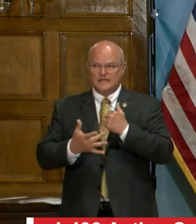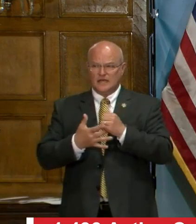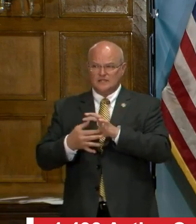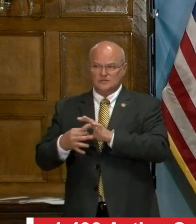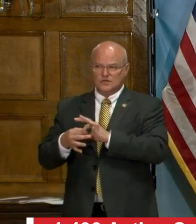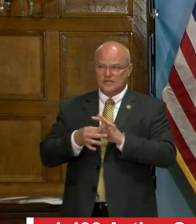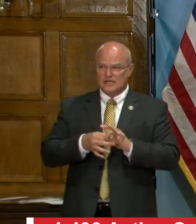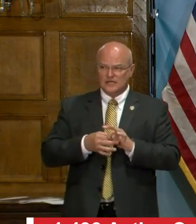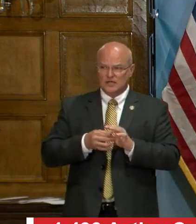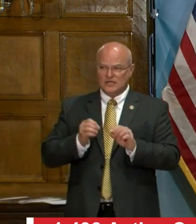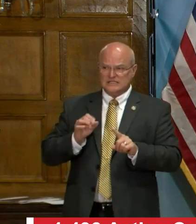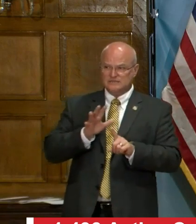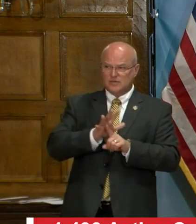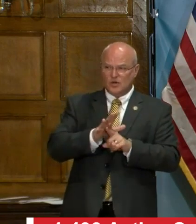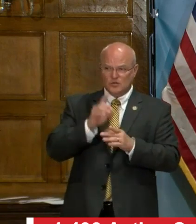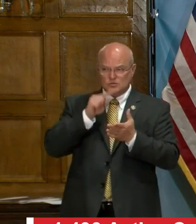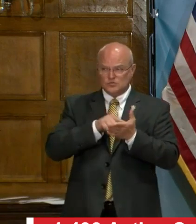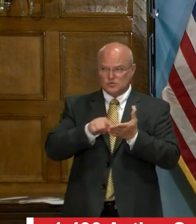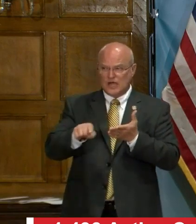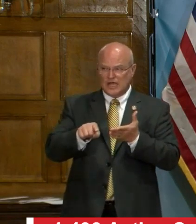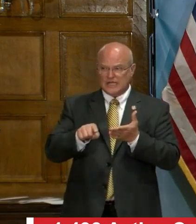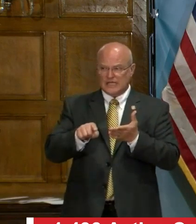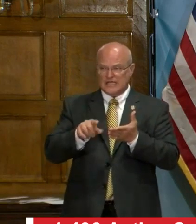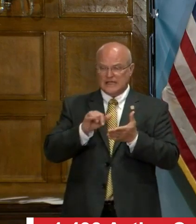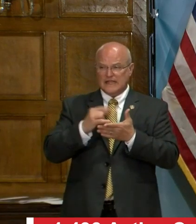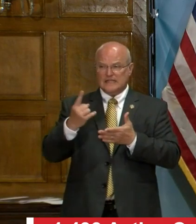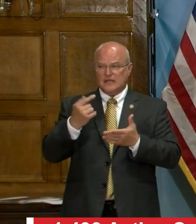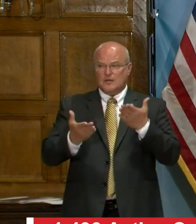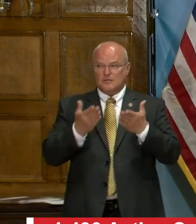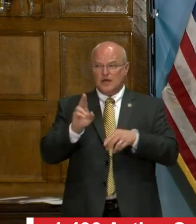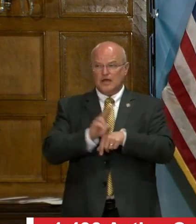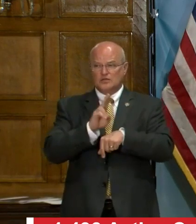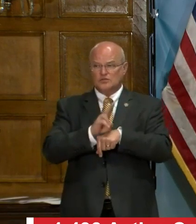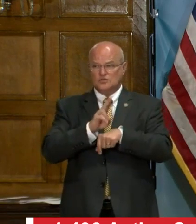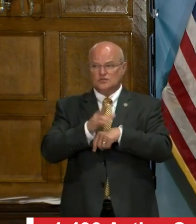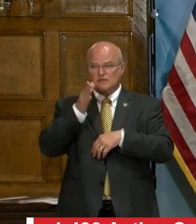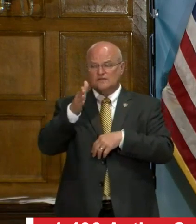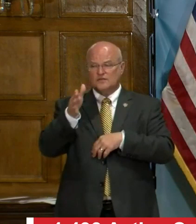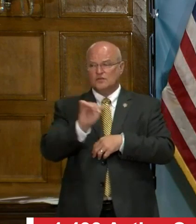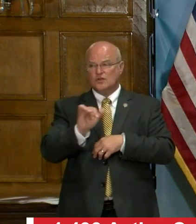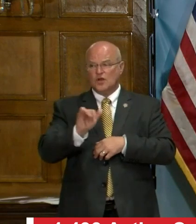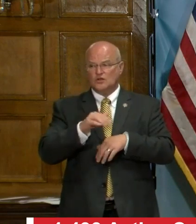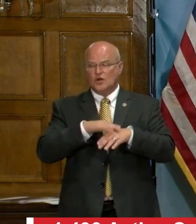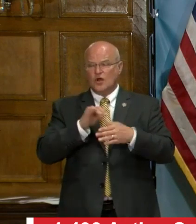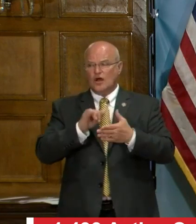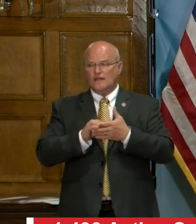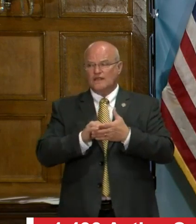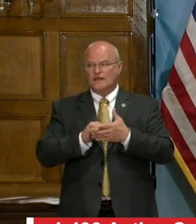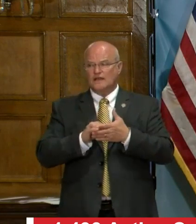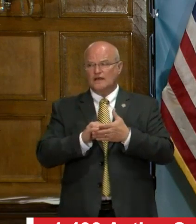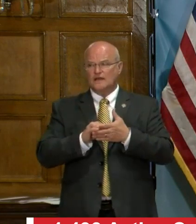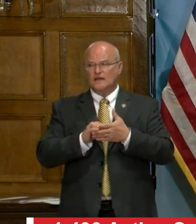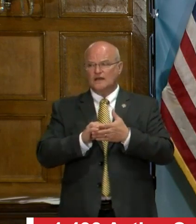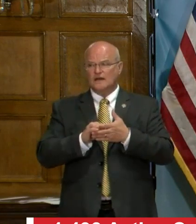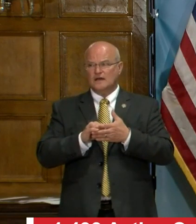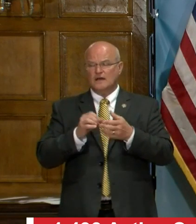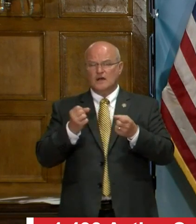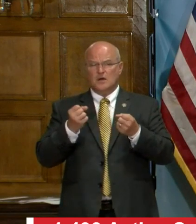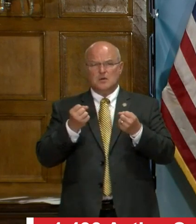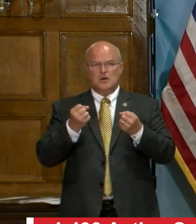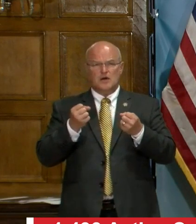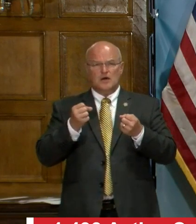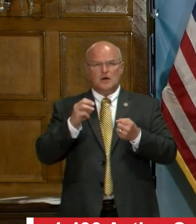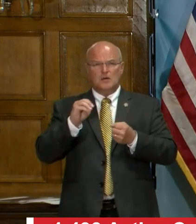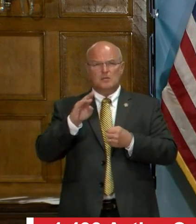related to exposure tracking. I was wondering if that's something we might use. And then also on the multi-system